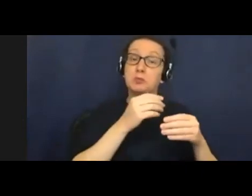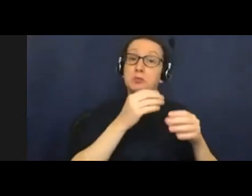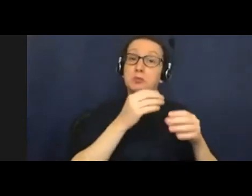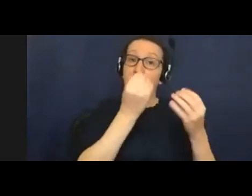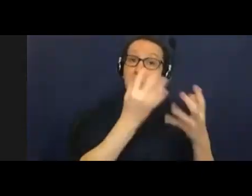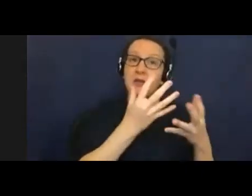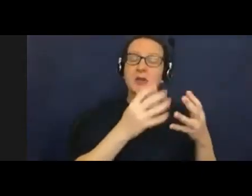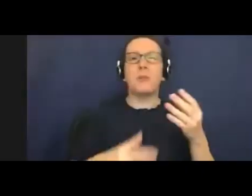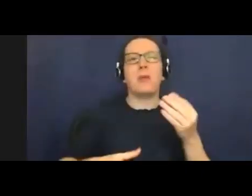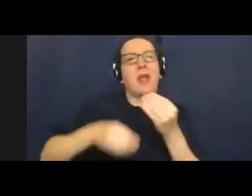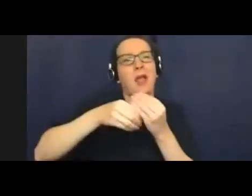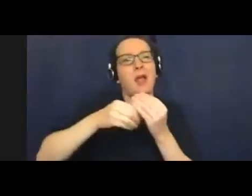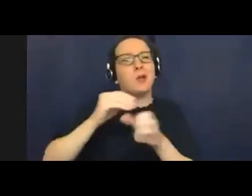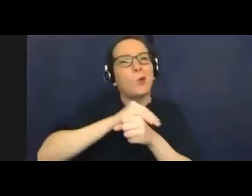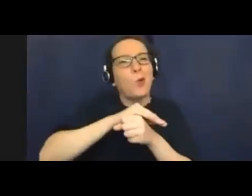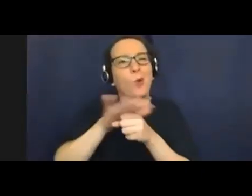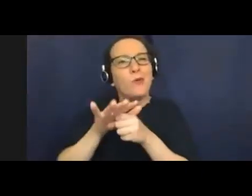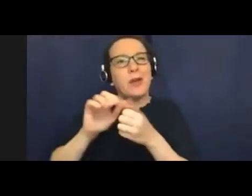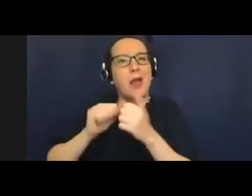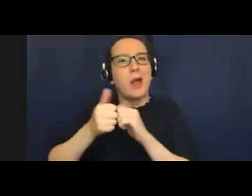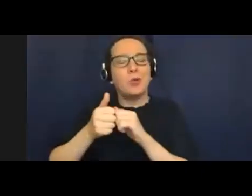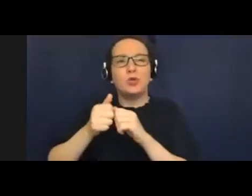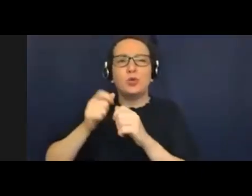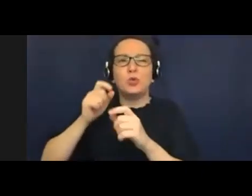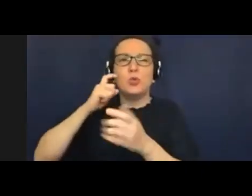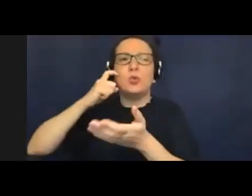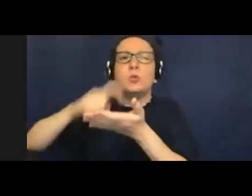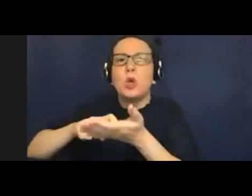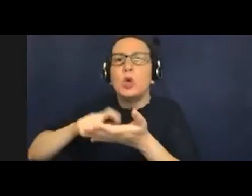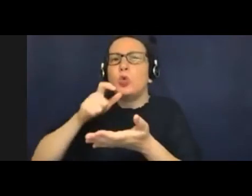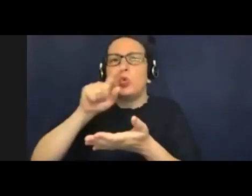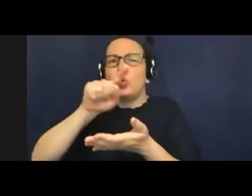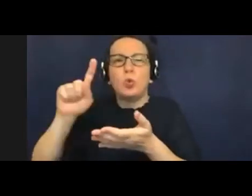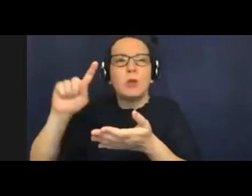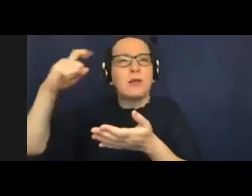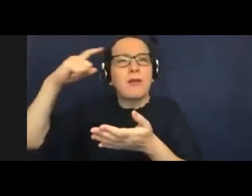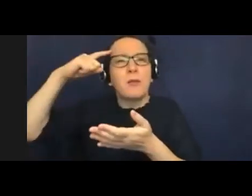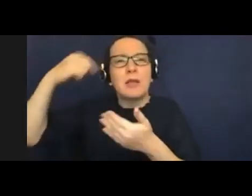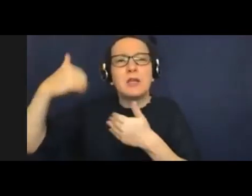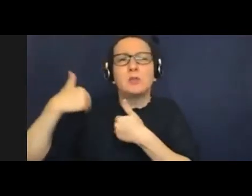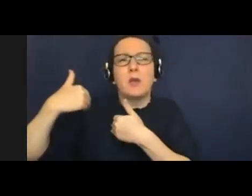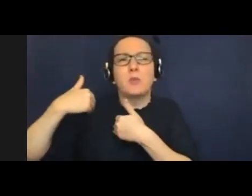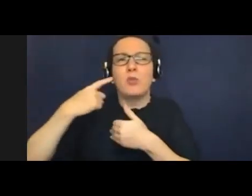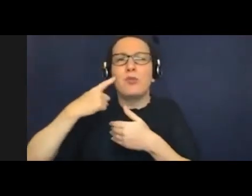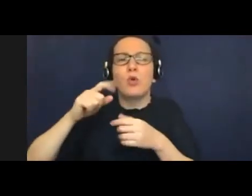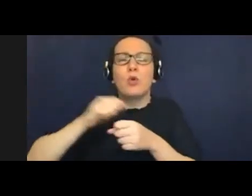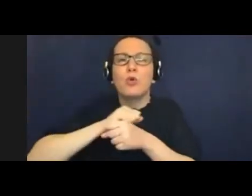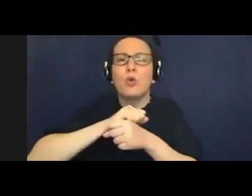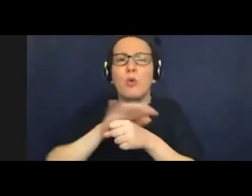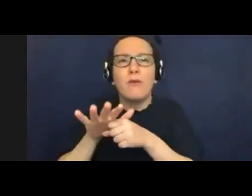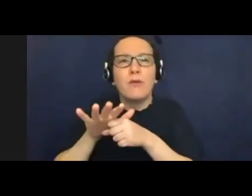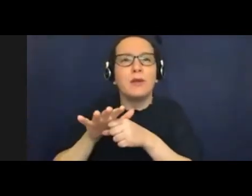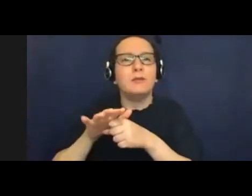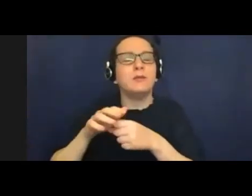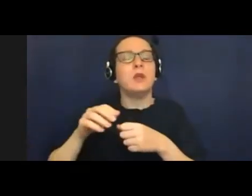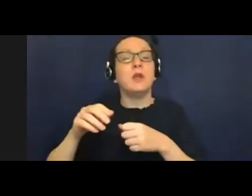and to identify the current, COVID response policies and any gaps related to disability inclusion in those